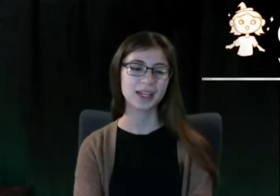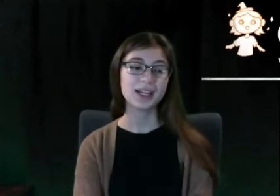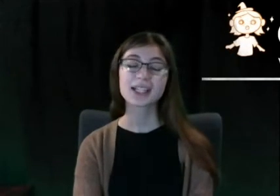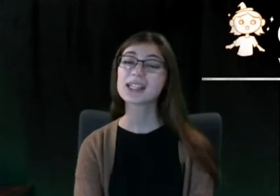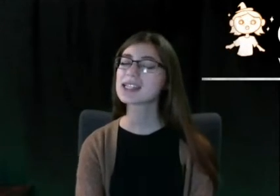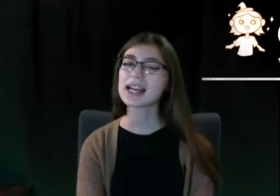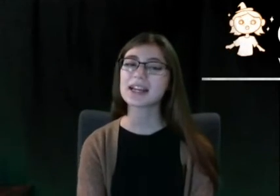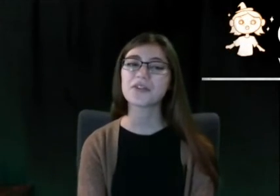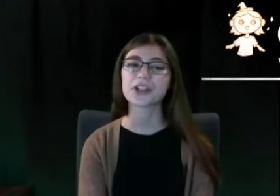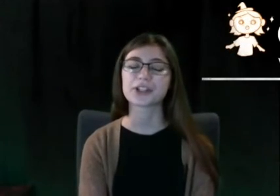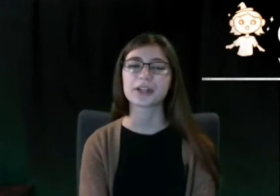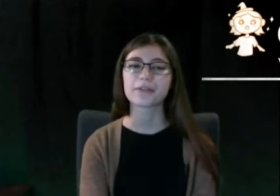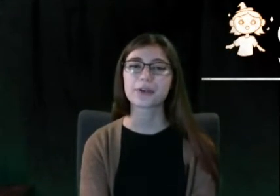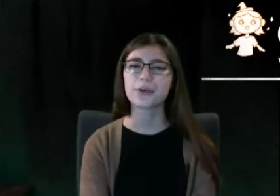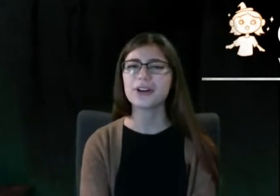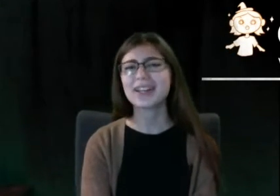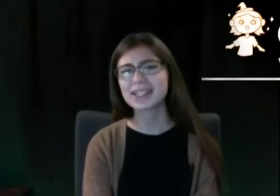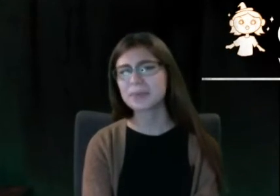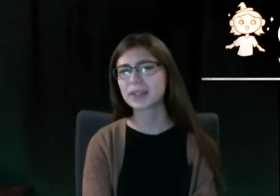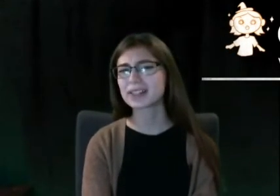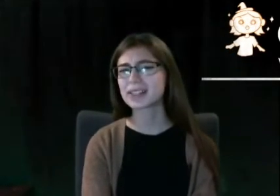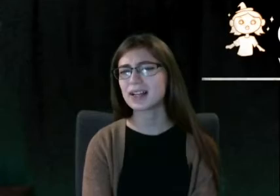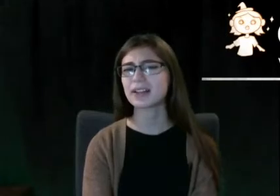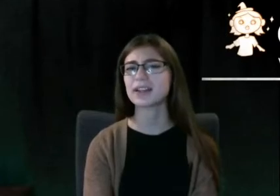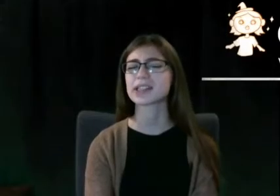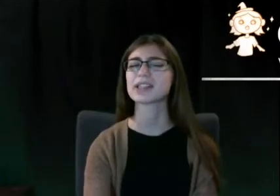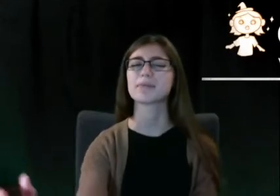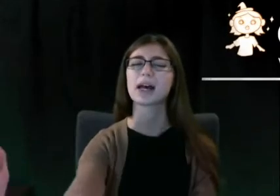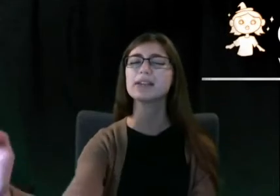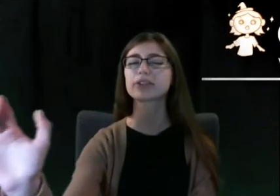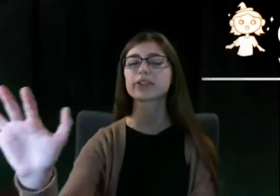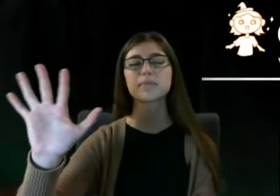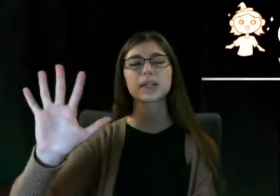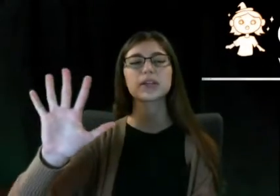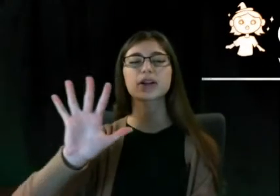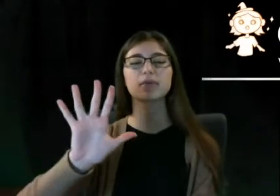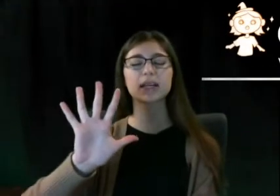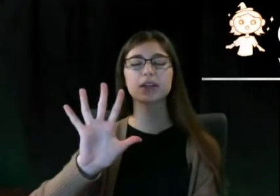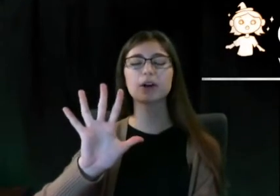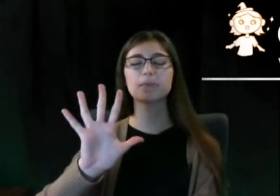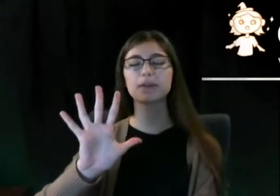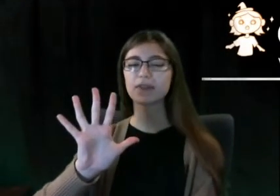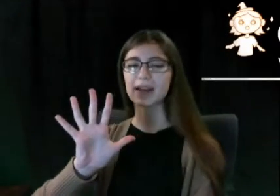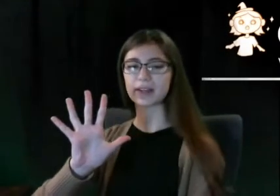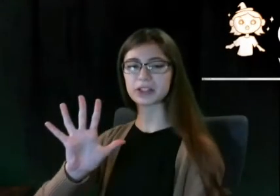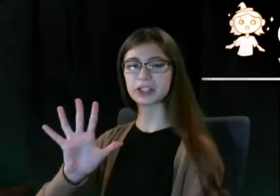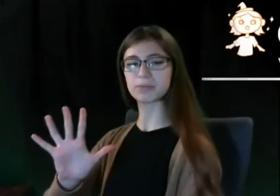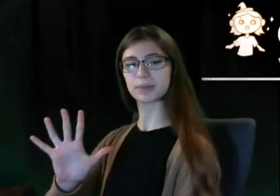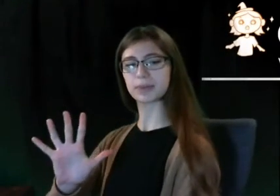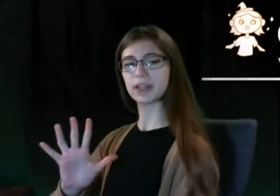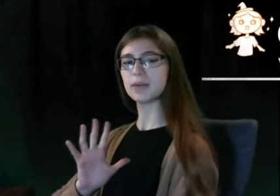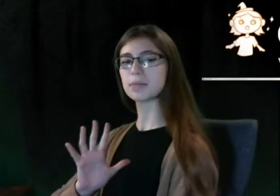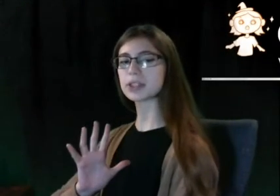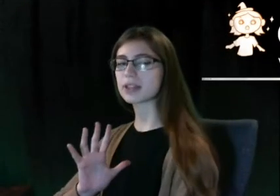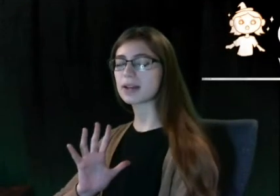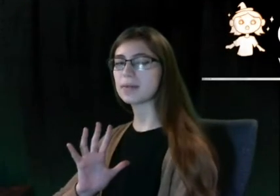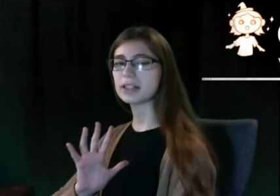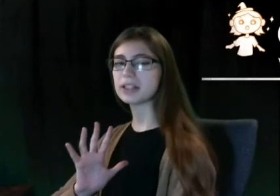The second version of cool is something that's not used as much, but you're going to make an open 5 hand shape. Put your thumb on your